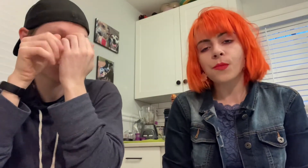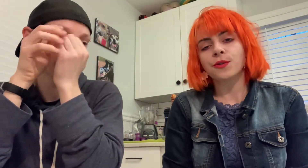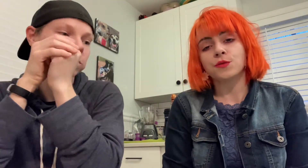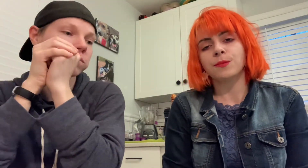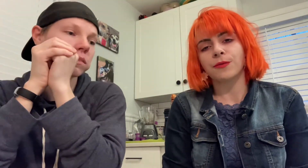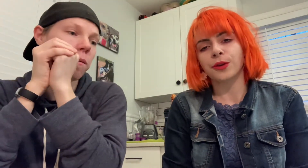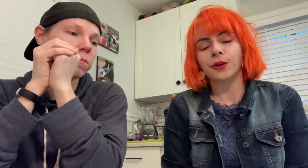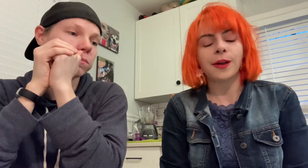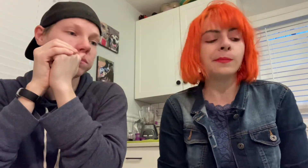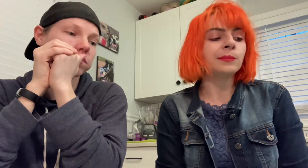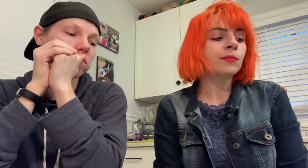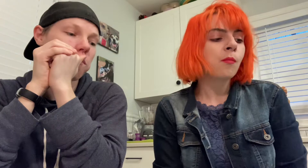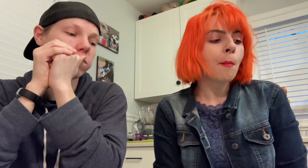She went to bed really early.